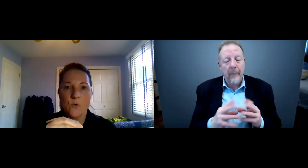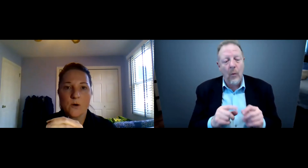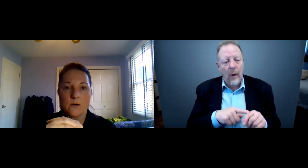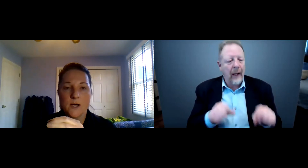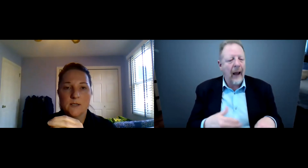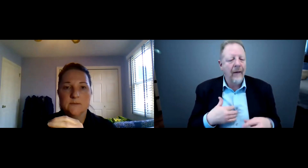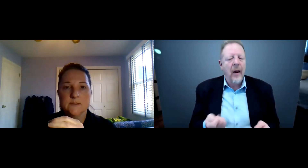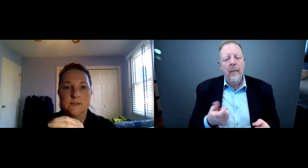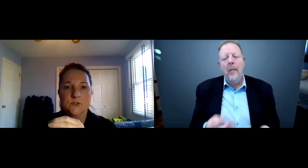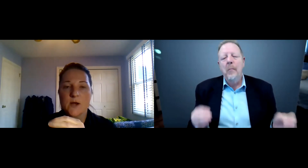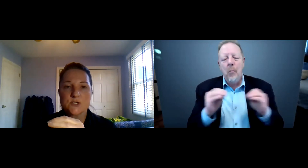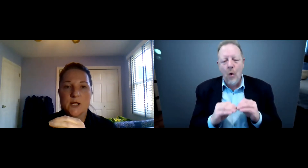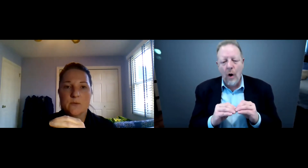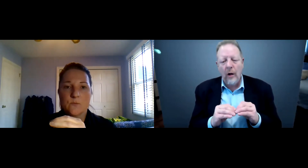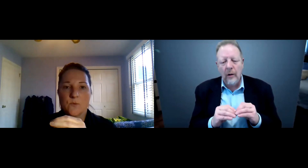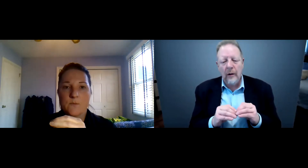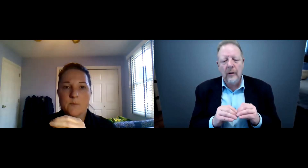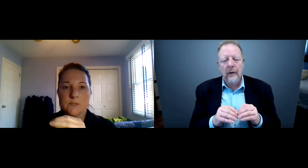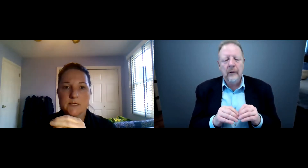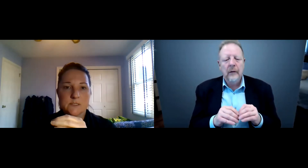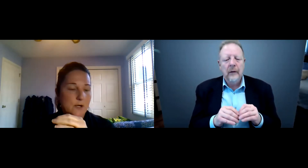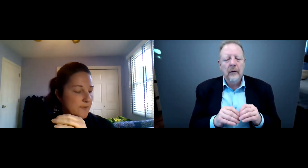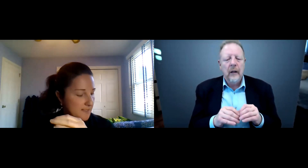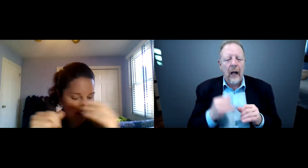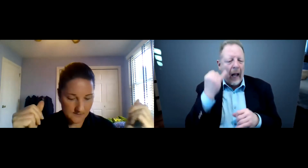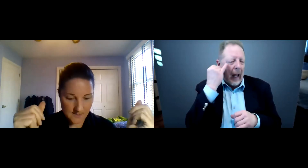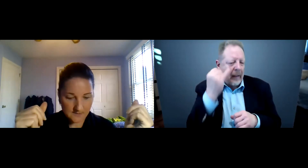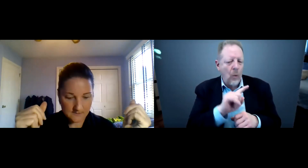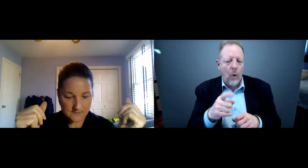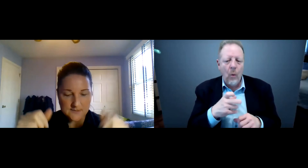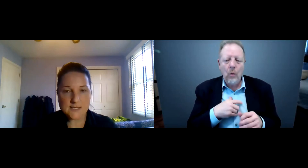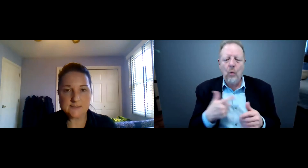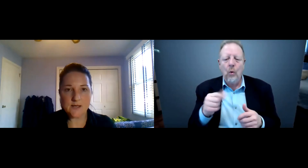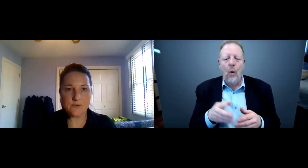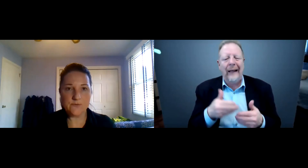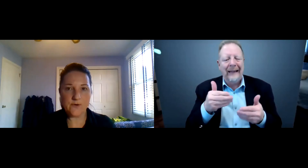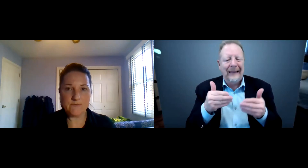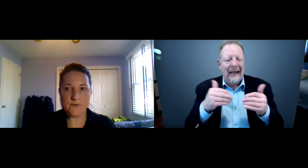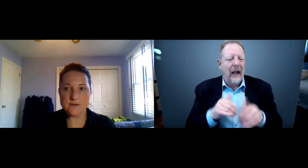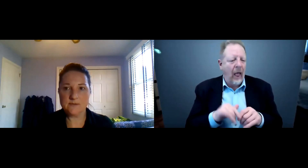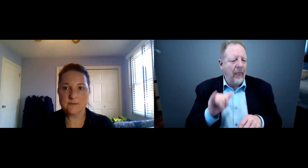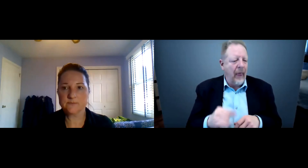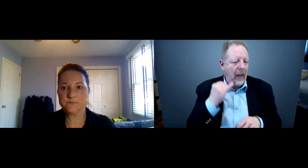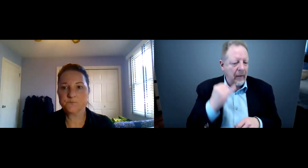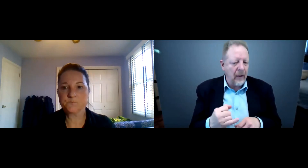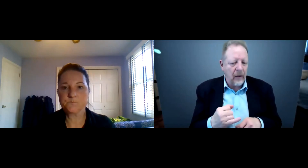bit more direction on where we would like to go next on that. Does that sound good for